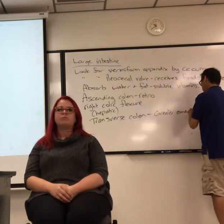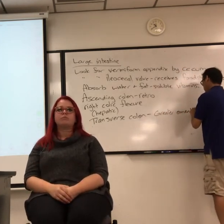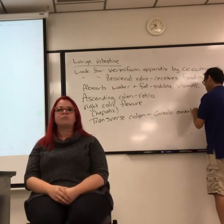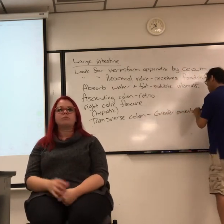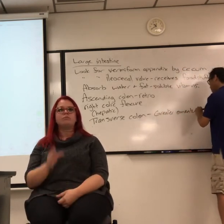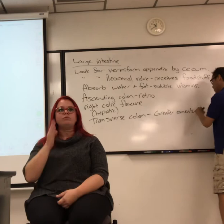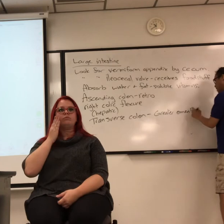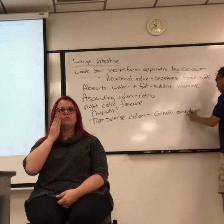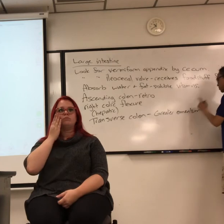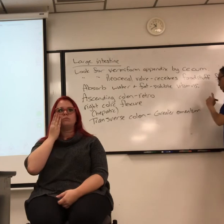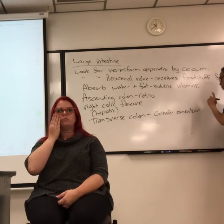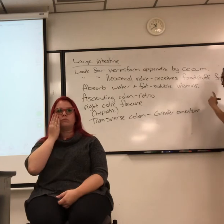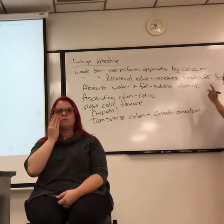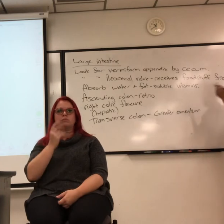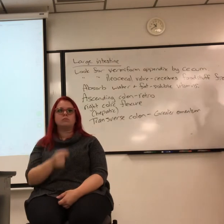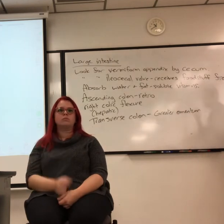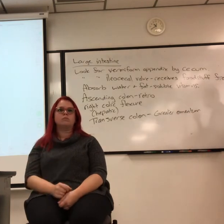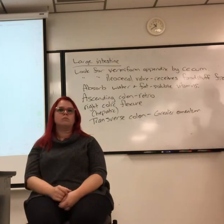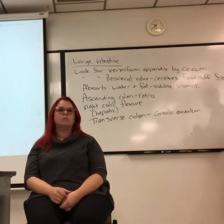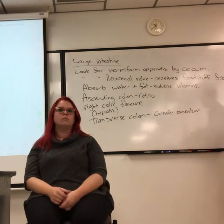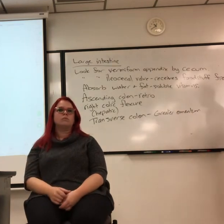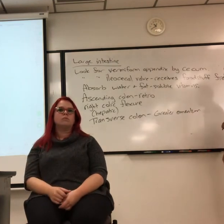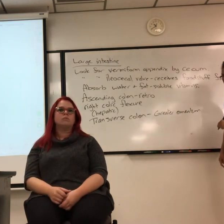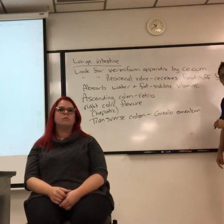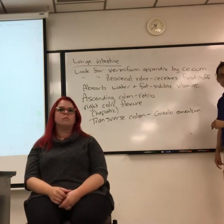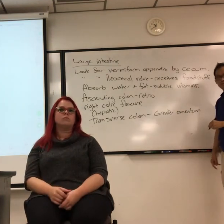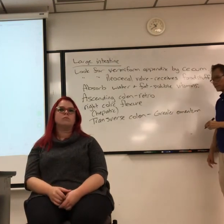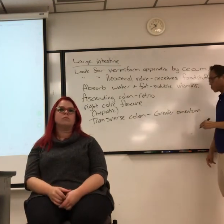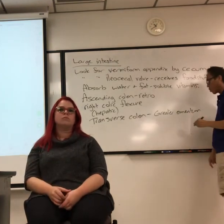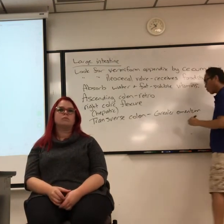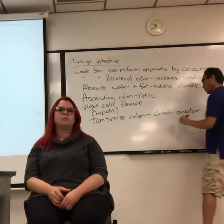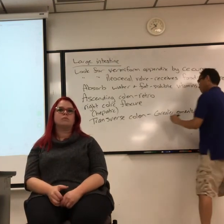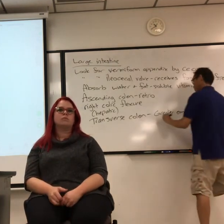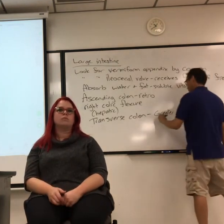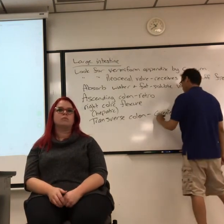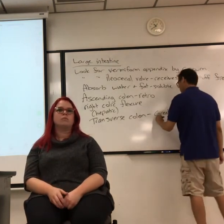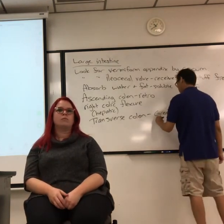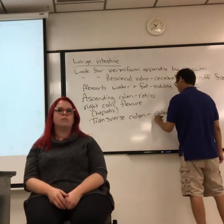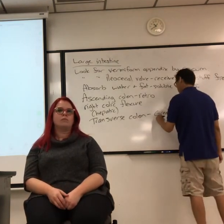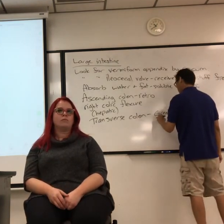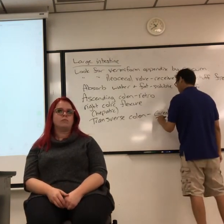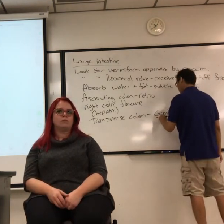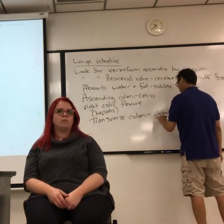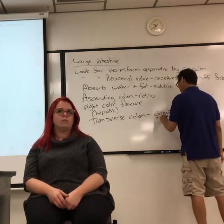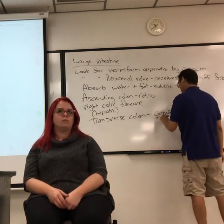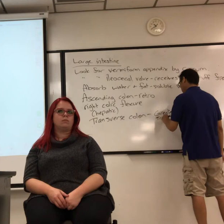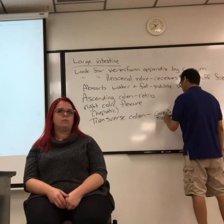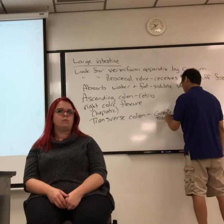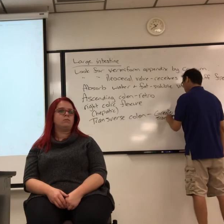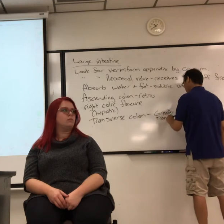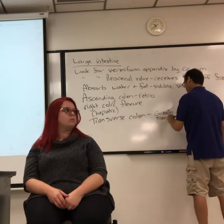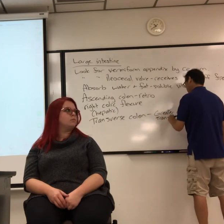is one, attaches to it, and also the transverse mesial colon.